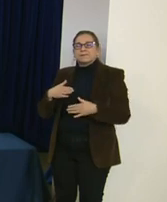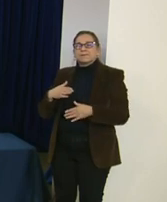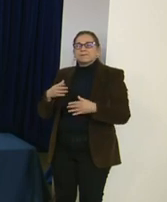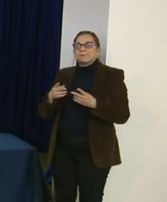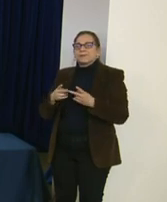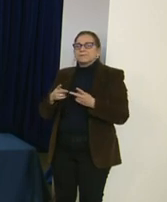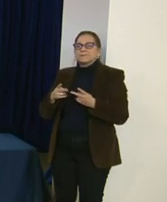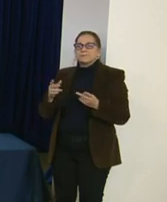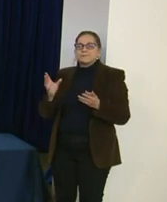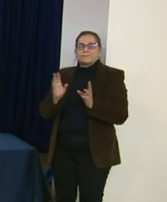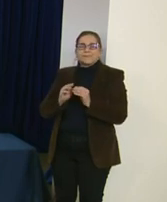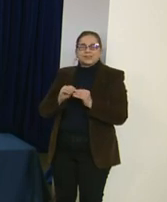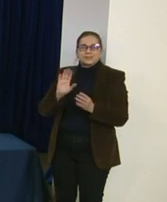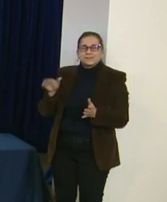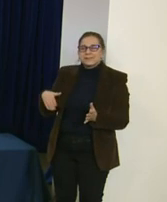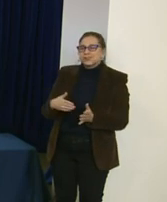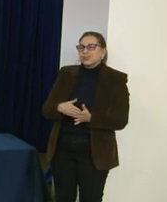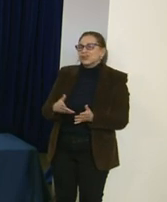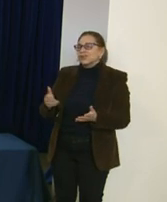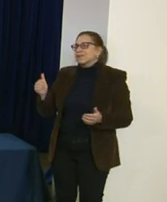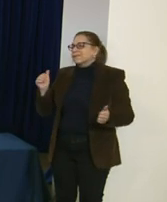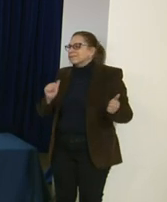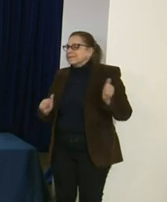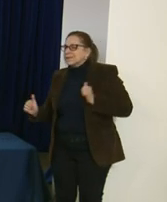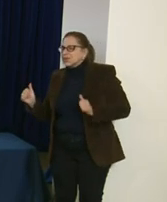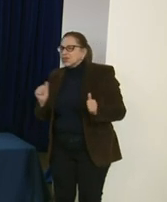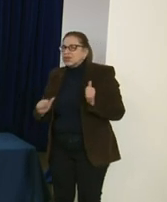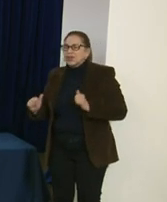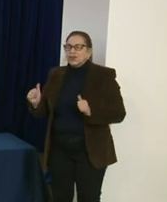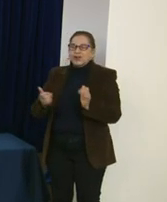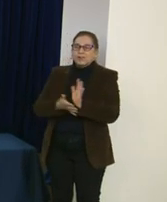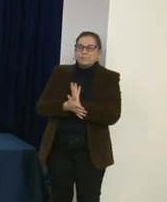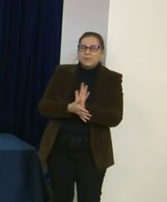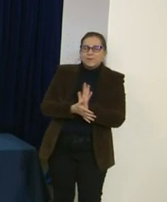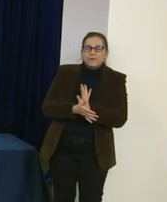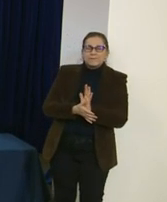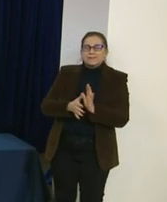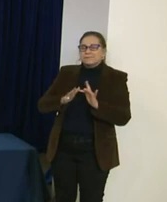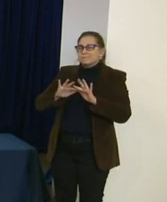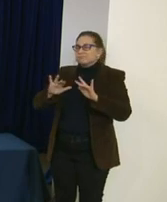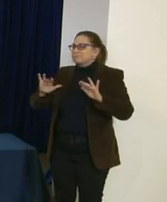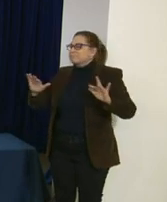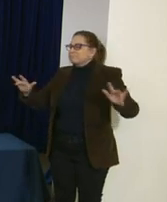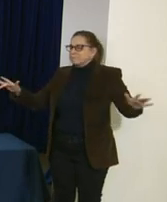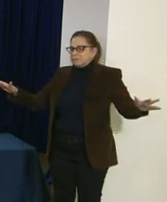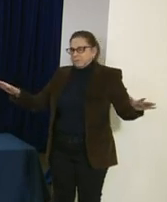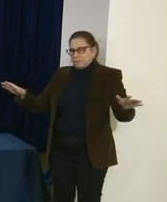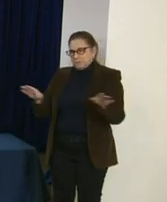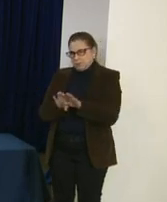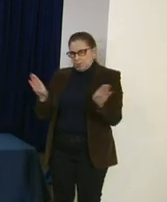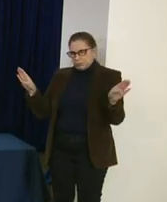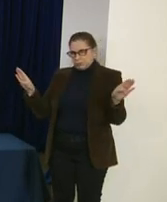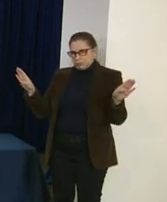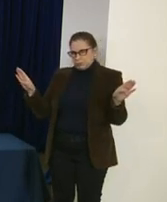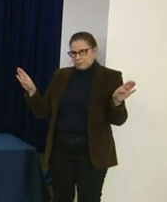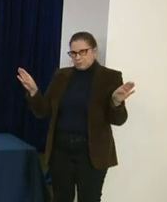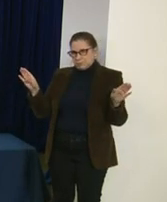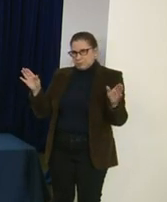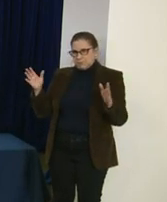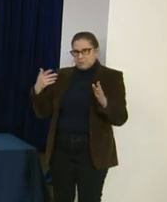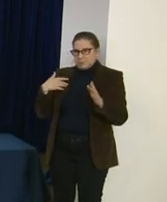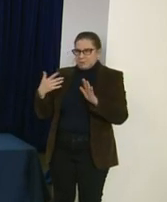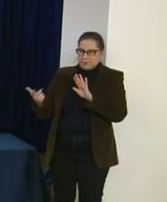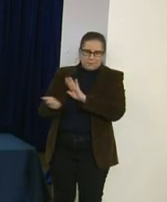theaters have all closed because of that mass gathering prohibition. We've also closed our